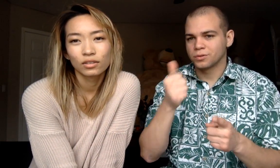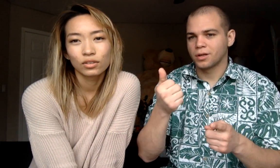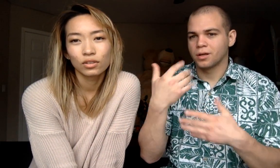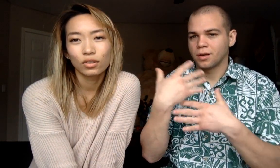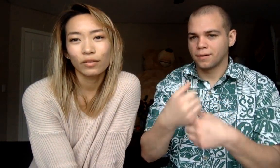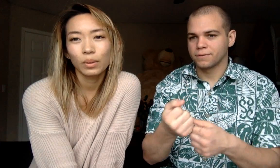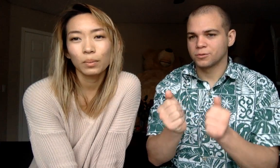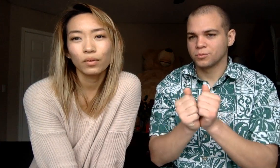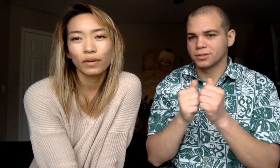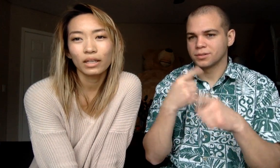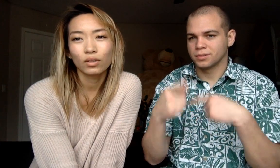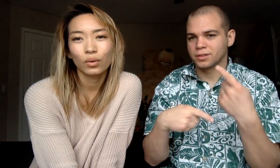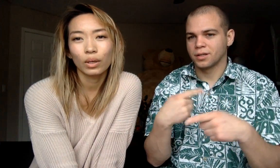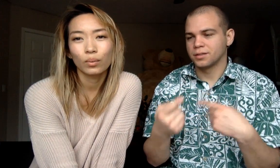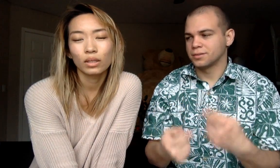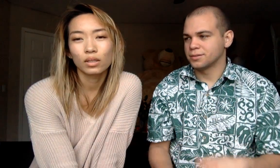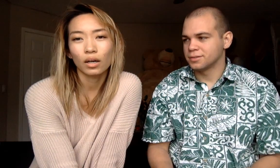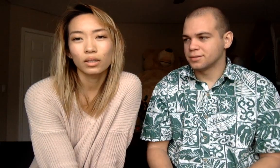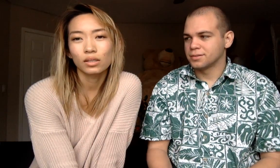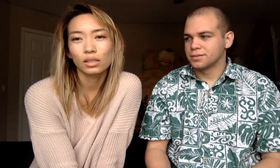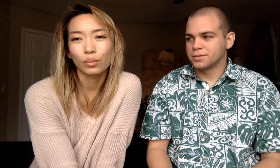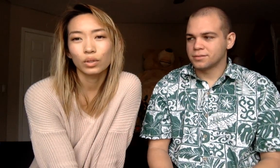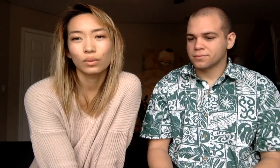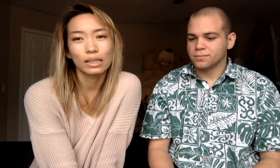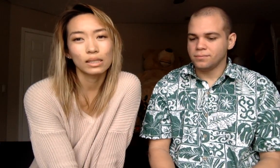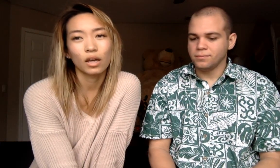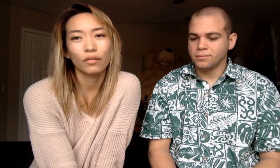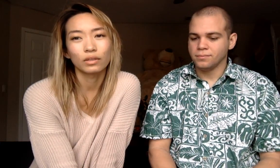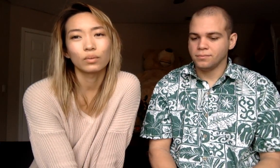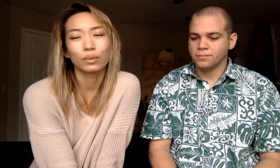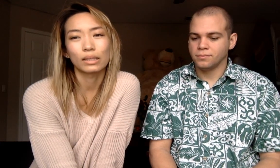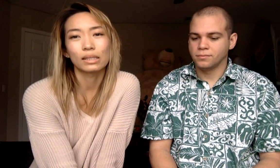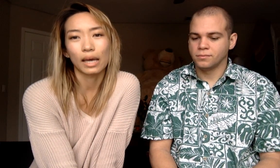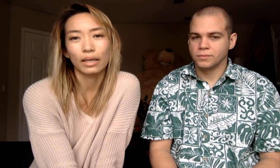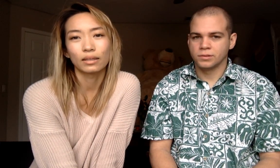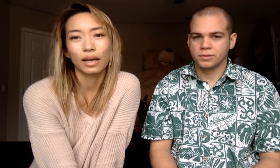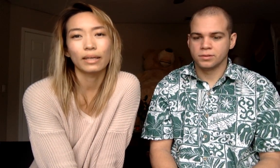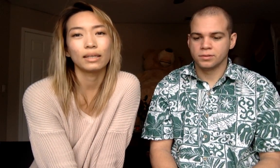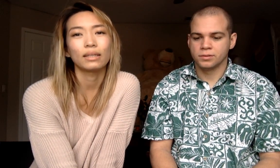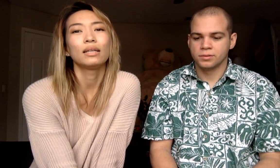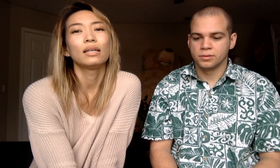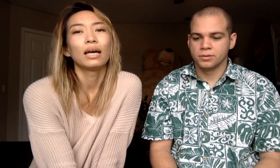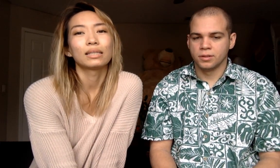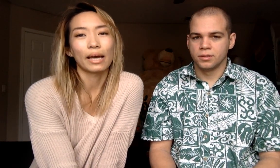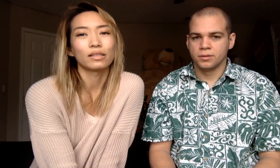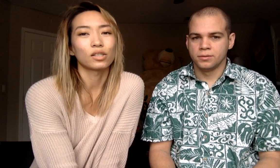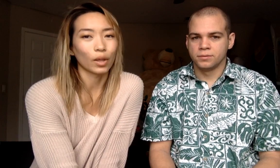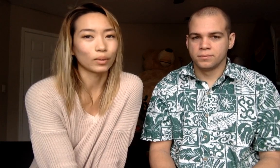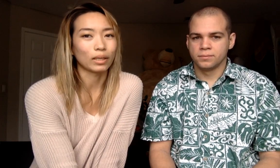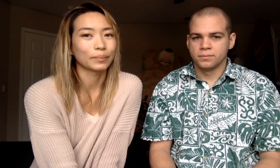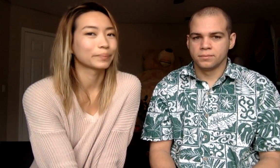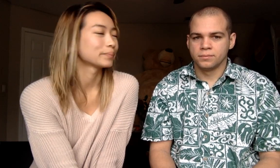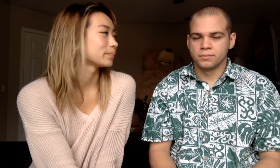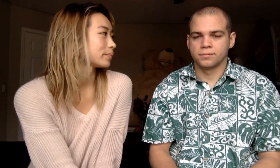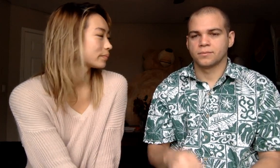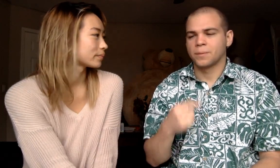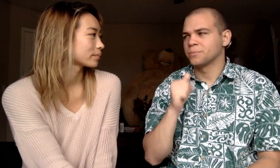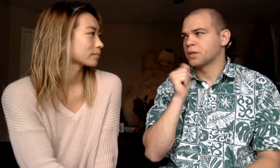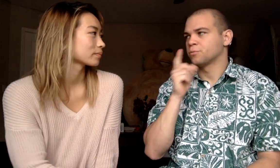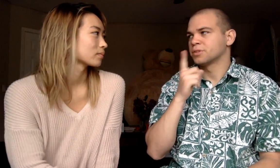Do deaf people find it annoying when talking to someone who isn't confident with sign, i.e. sign slowly? Not